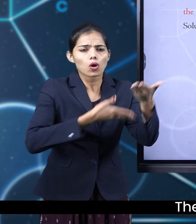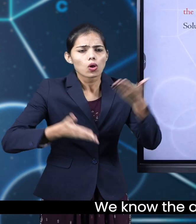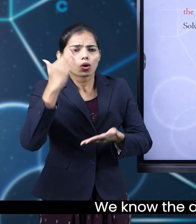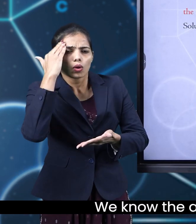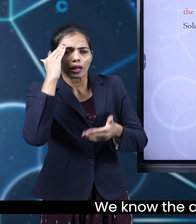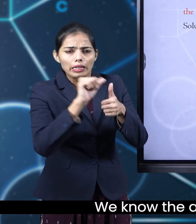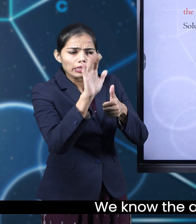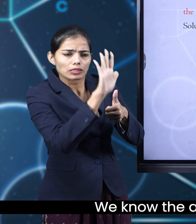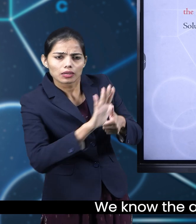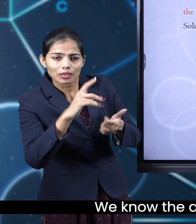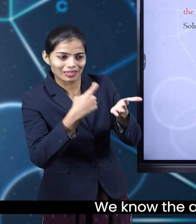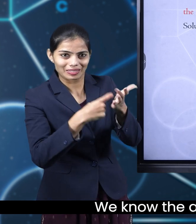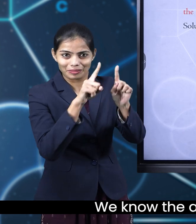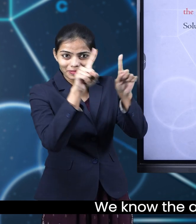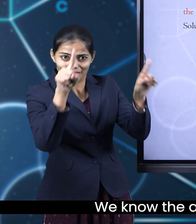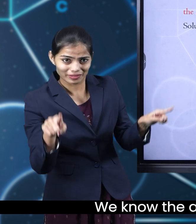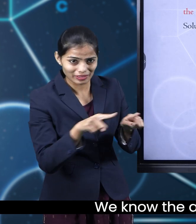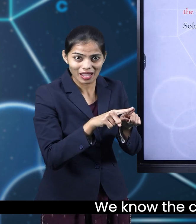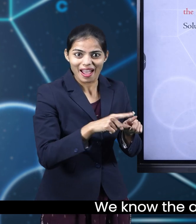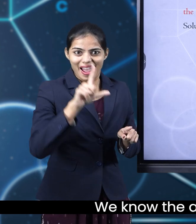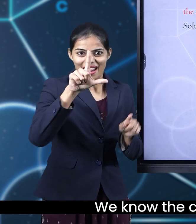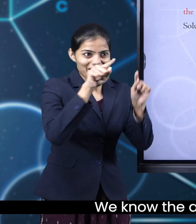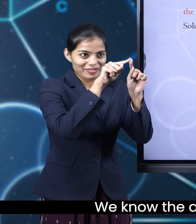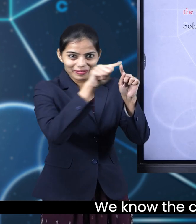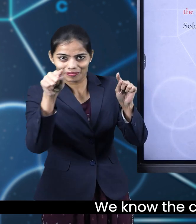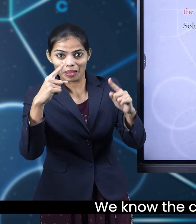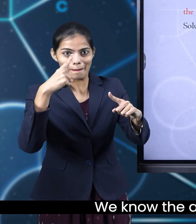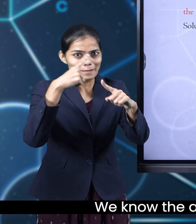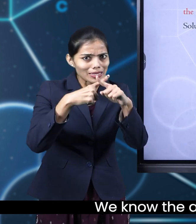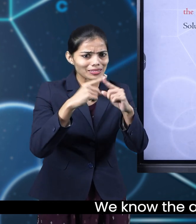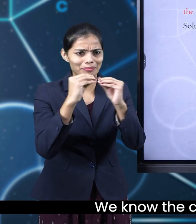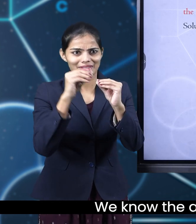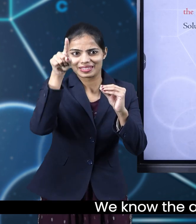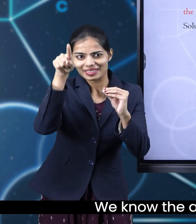We know the area of the rectangle is equal to length into breadth.